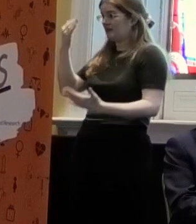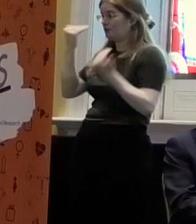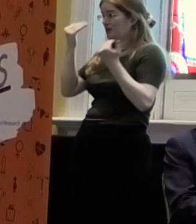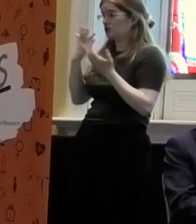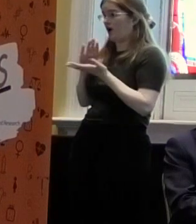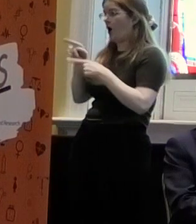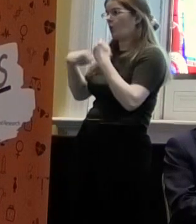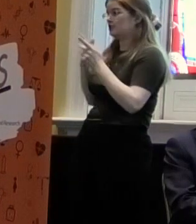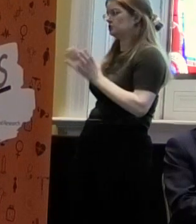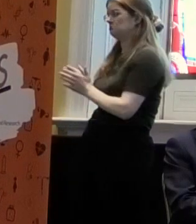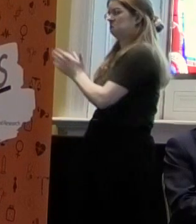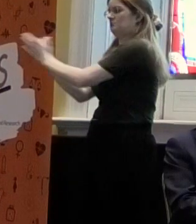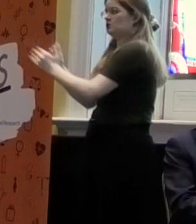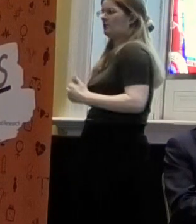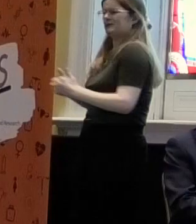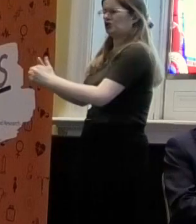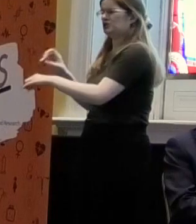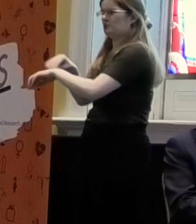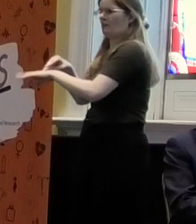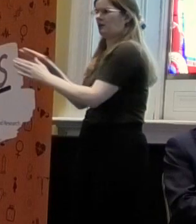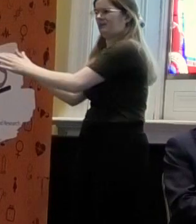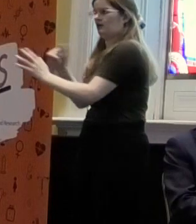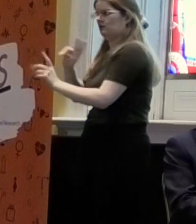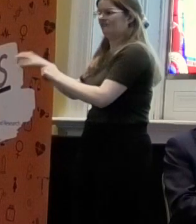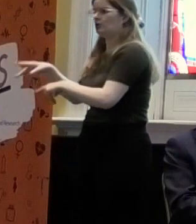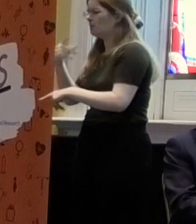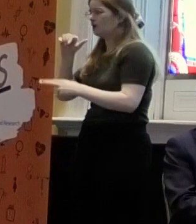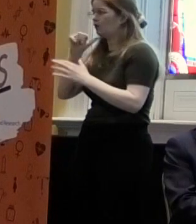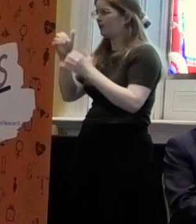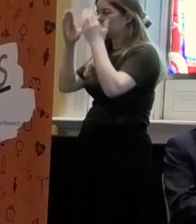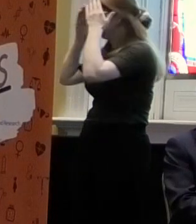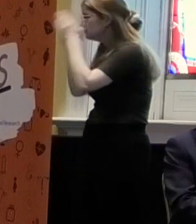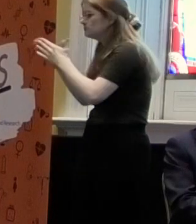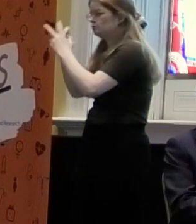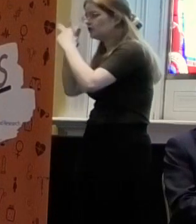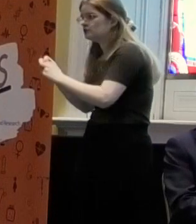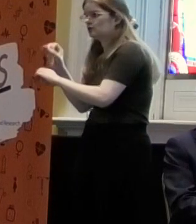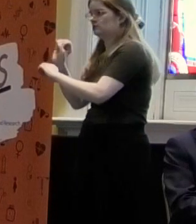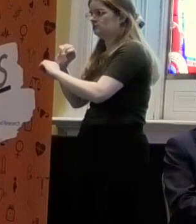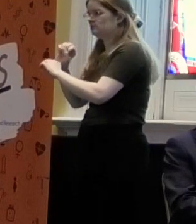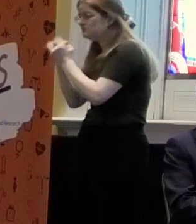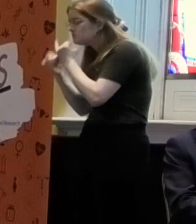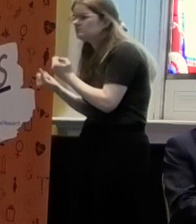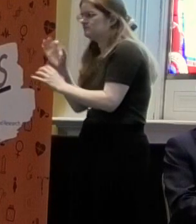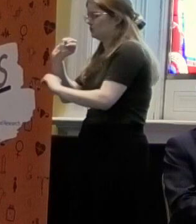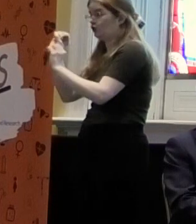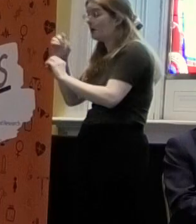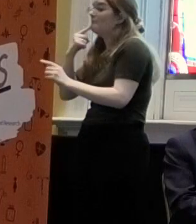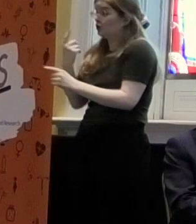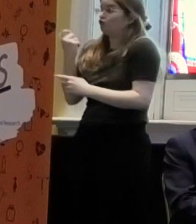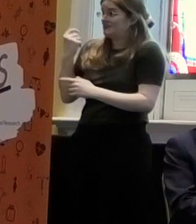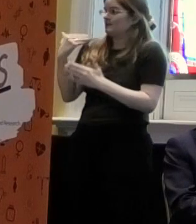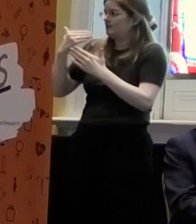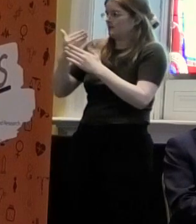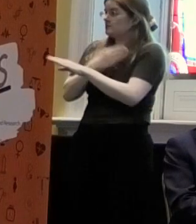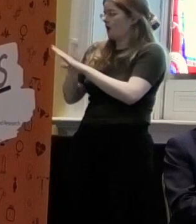other gynecological disorders, but very little attention was put on it. But there has been a lot of attention in the